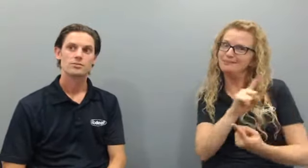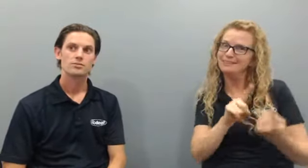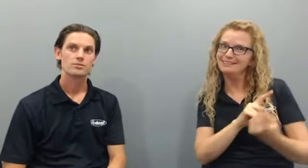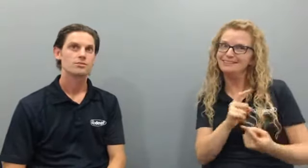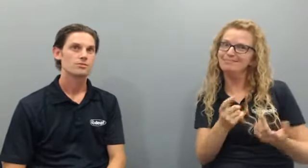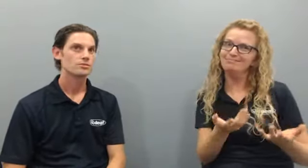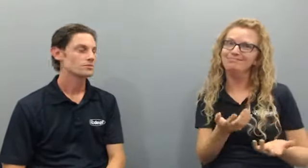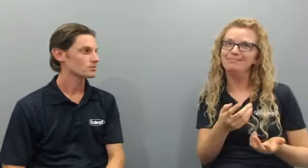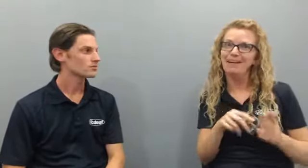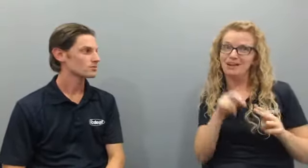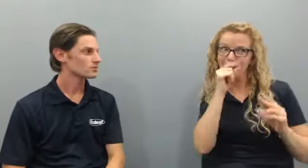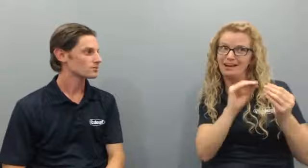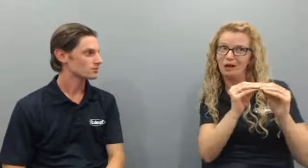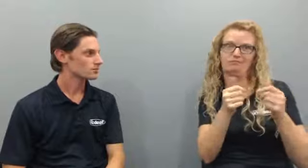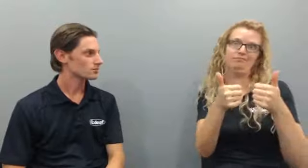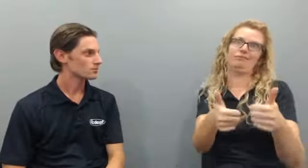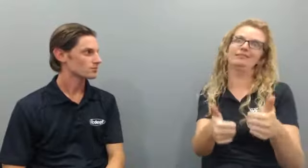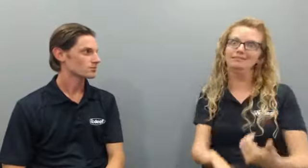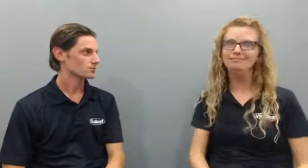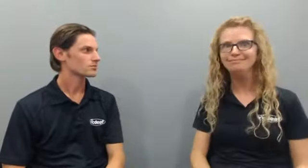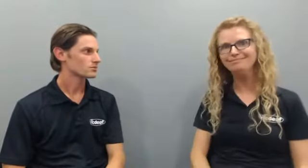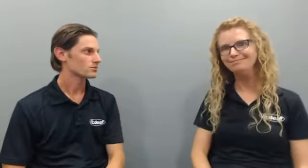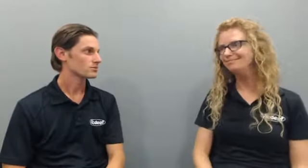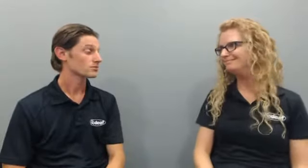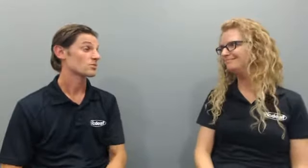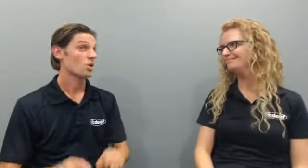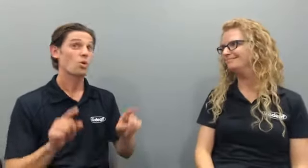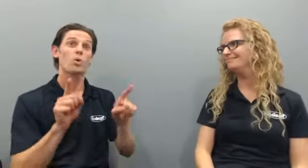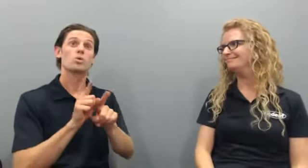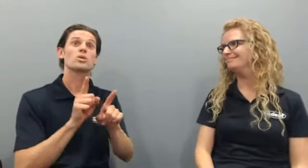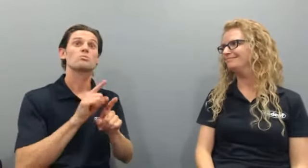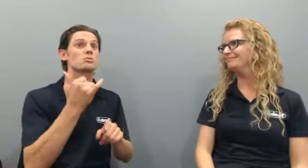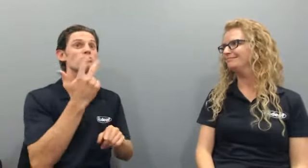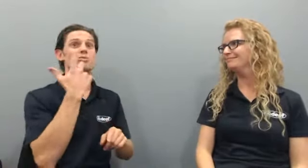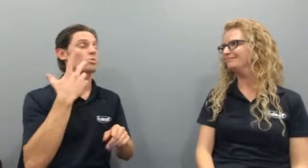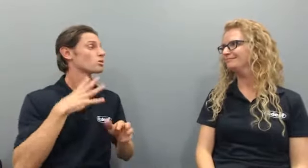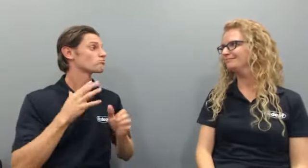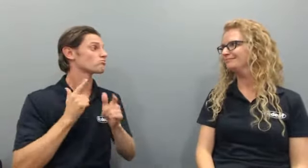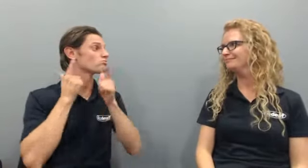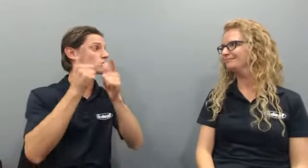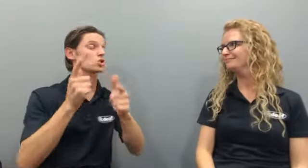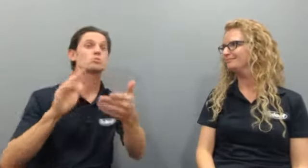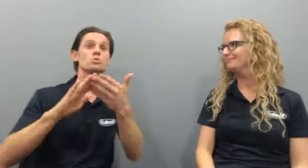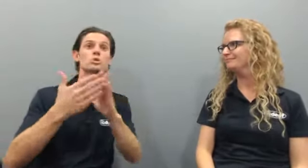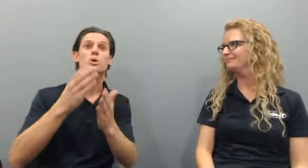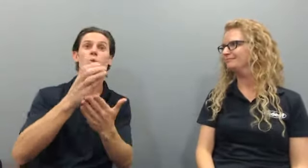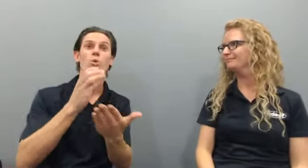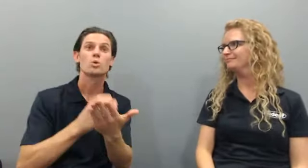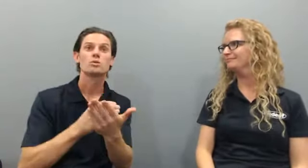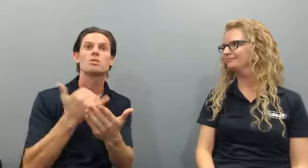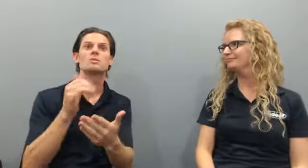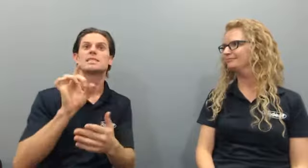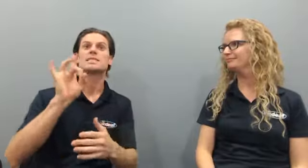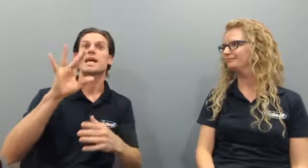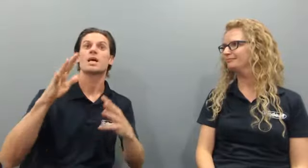So ensure that you do keep that in mind when you ask for how many hours. And if you can negotiate that, then that's great. If you do want